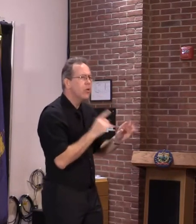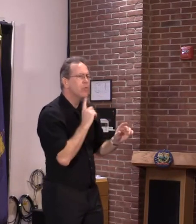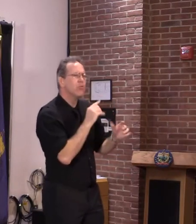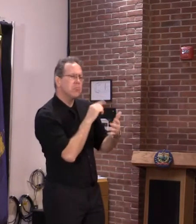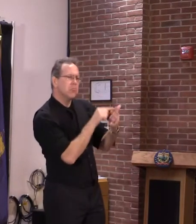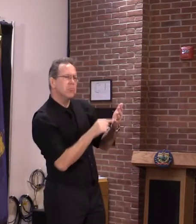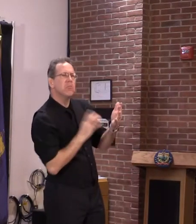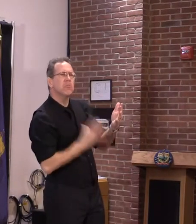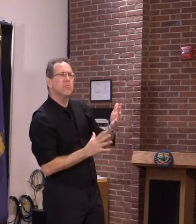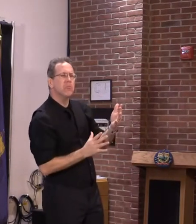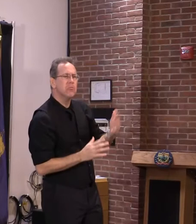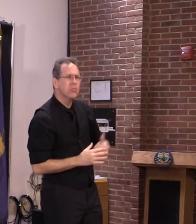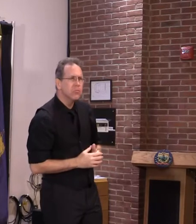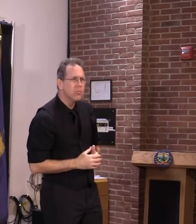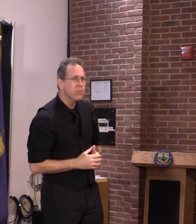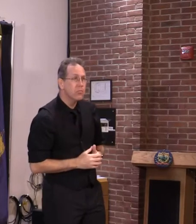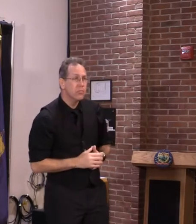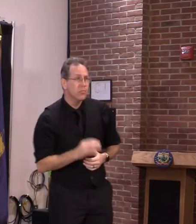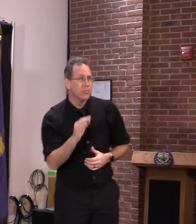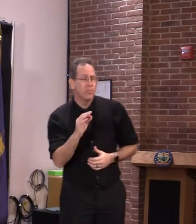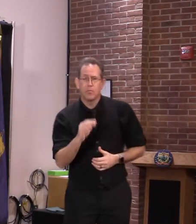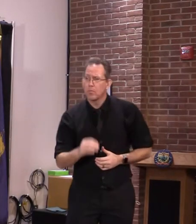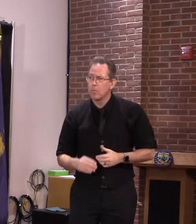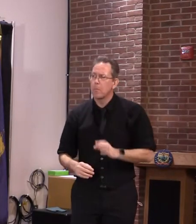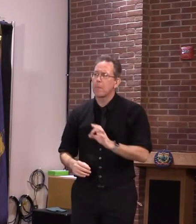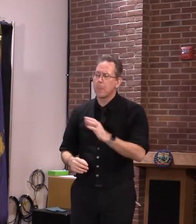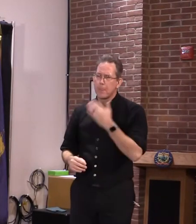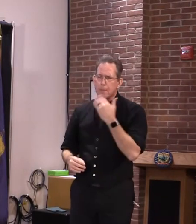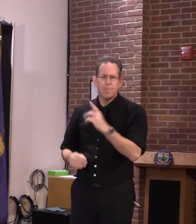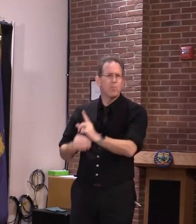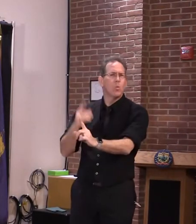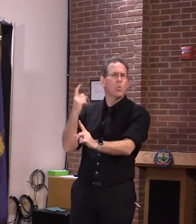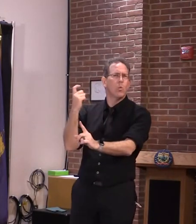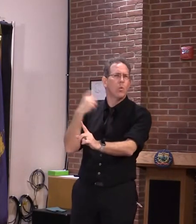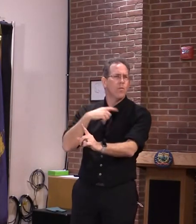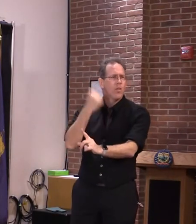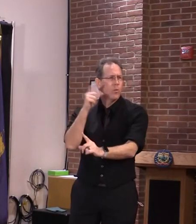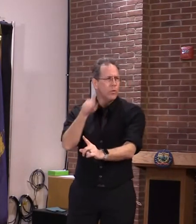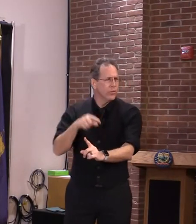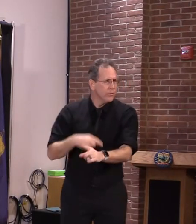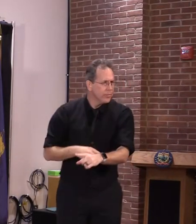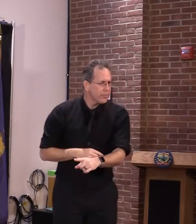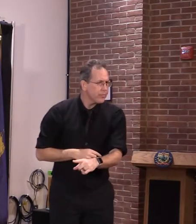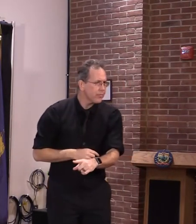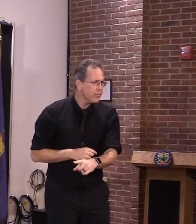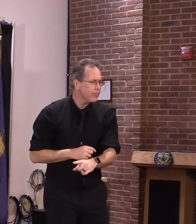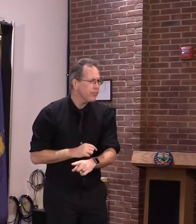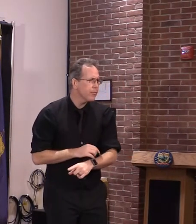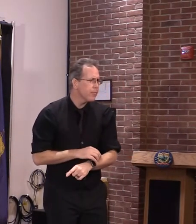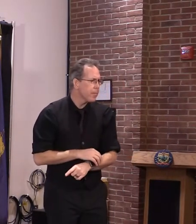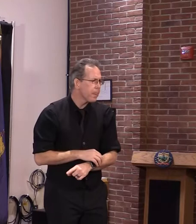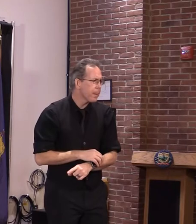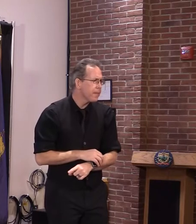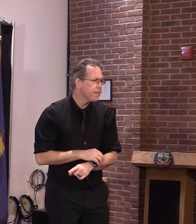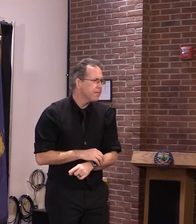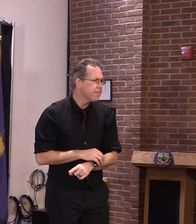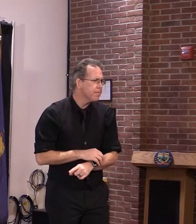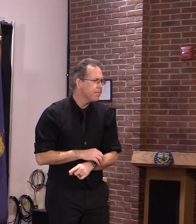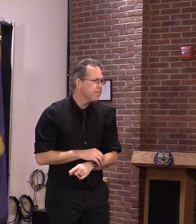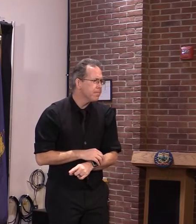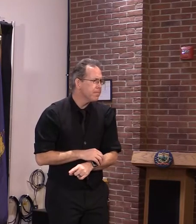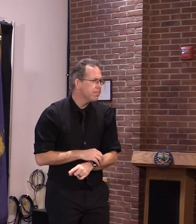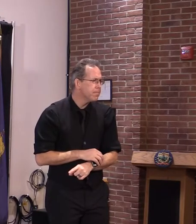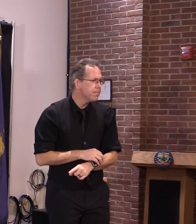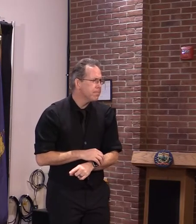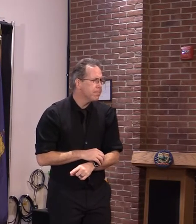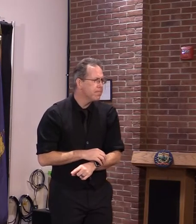Okay, thank you. I'm also wondering if, given the low rates of